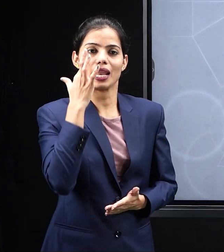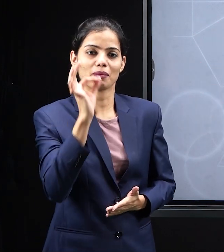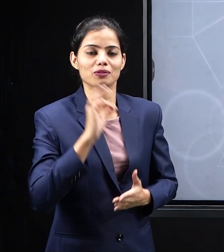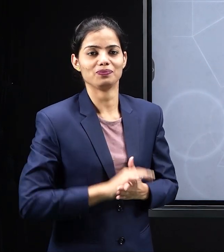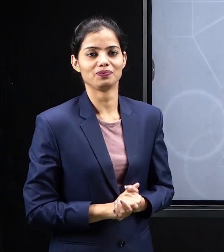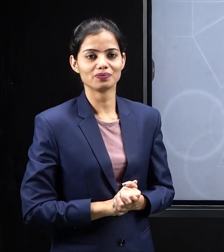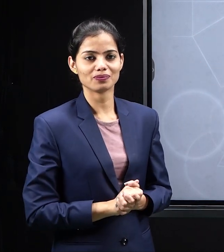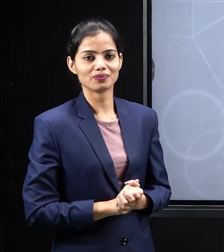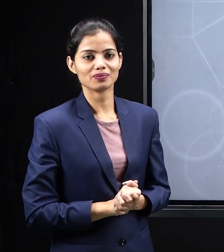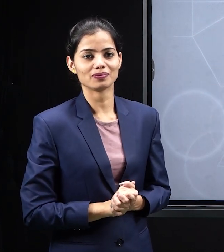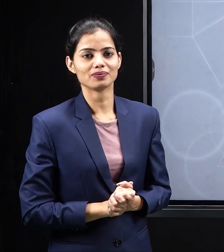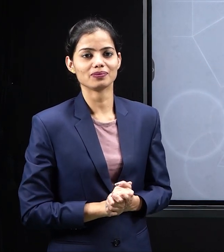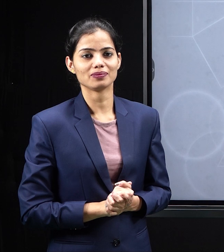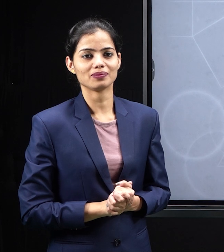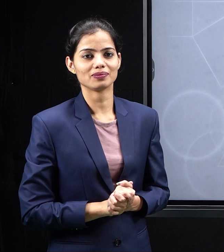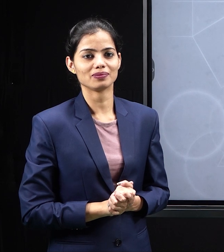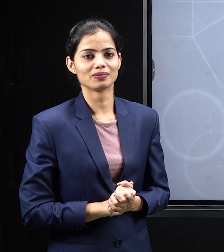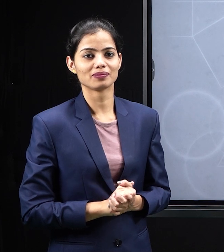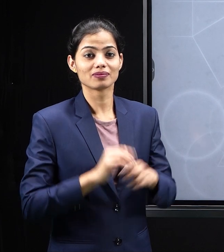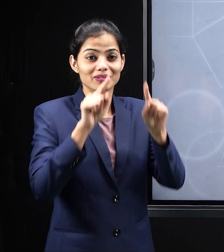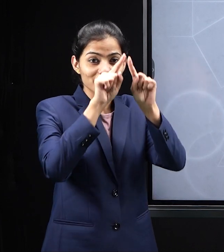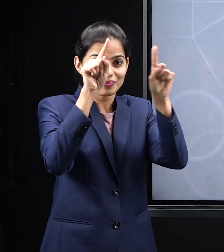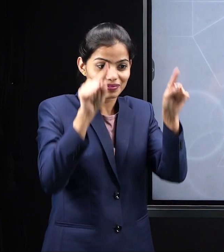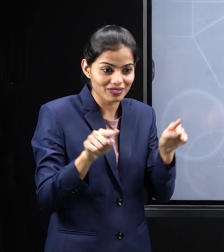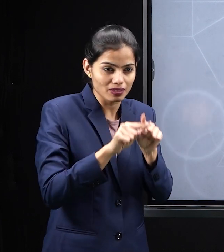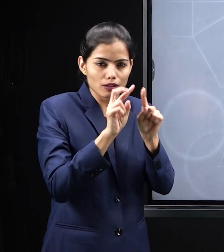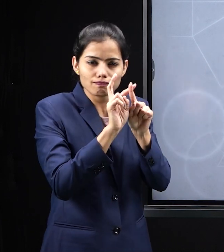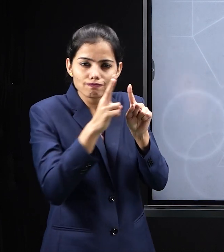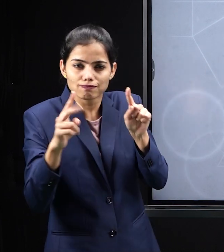Keywords. Keywords from this lesson are quadrilaterals,